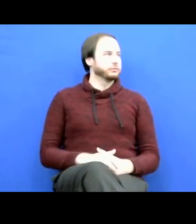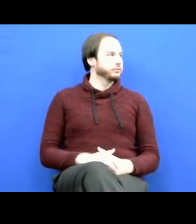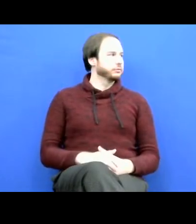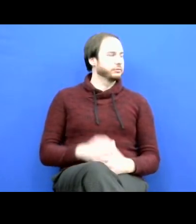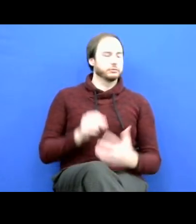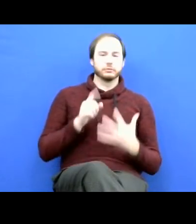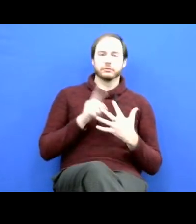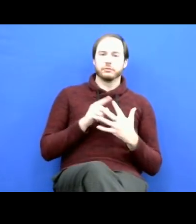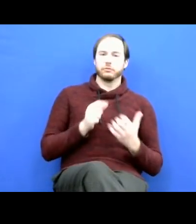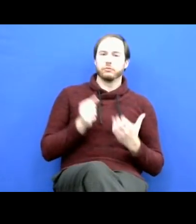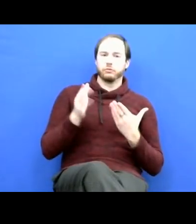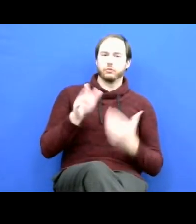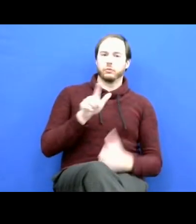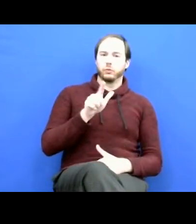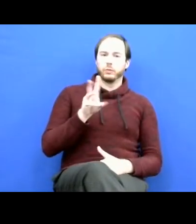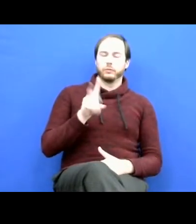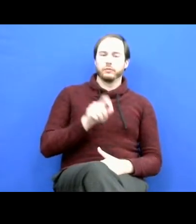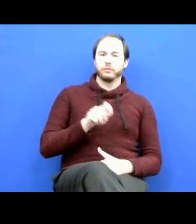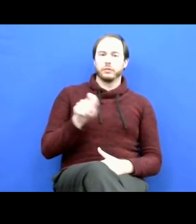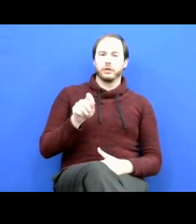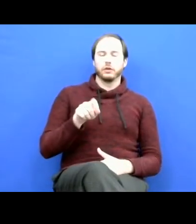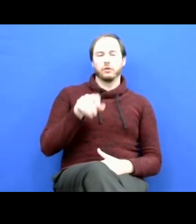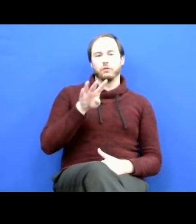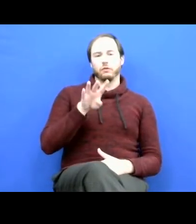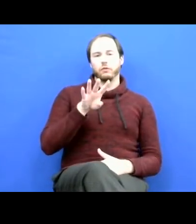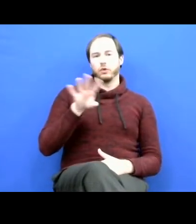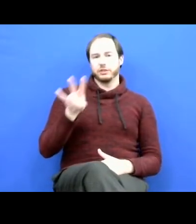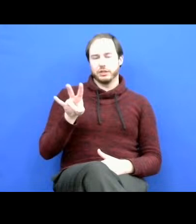Supervisor, I have resolution number